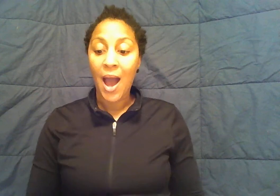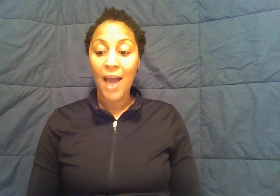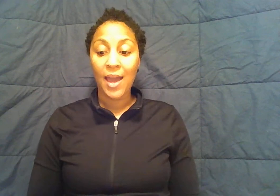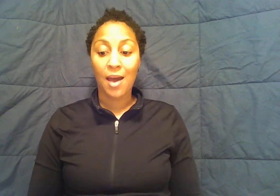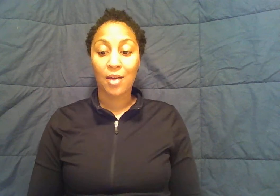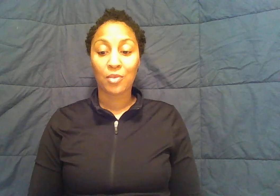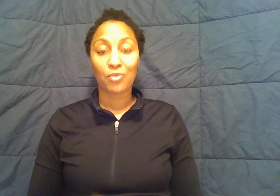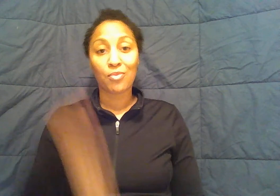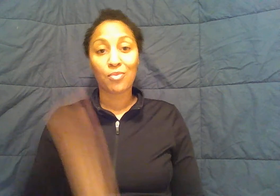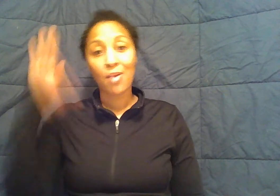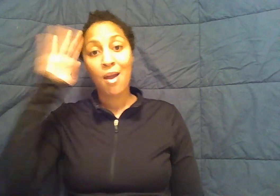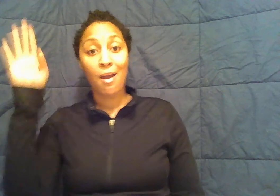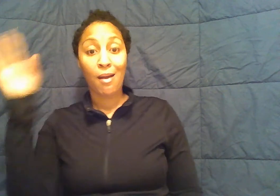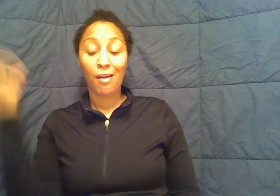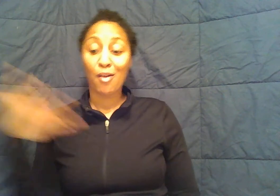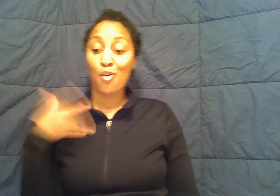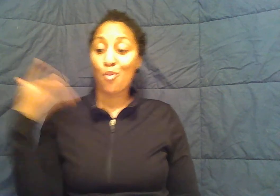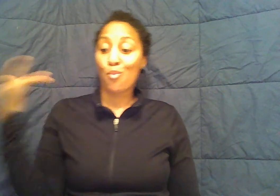I have.